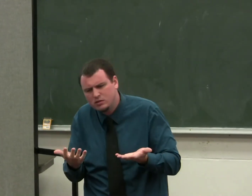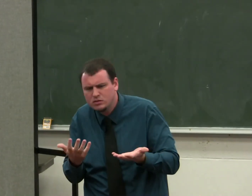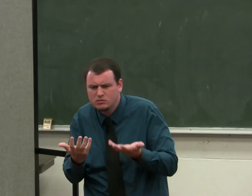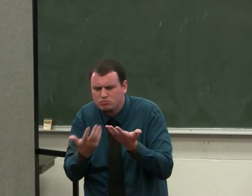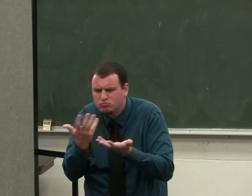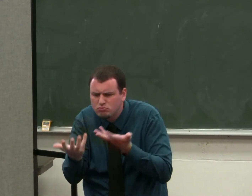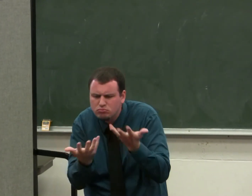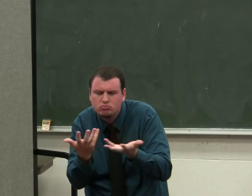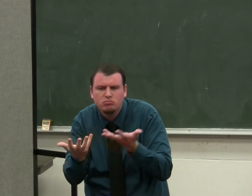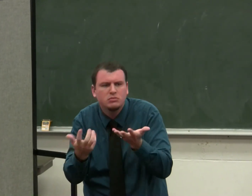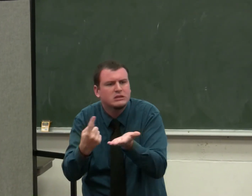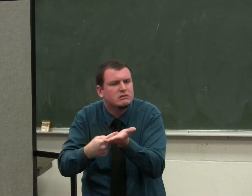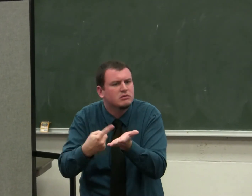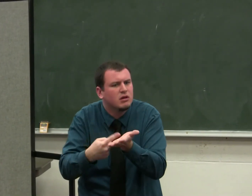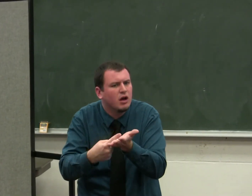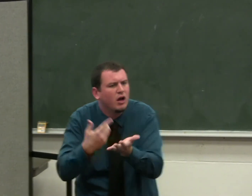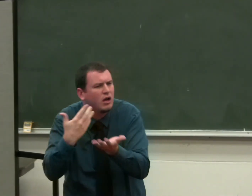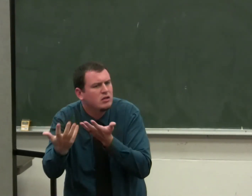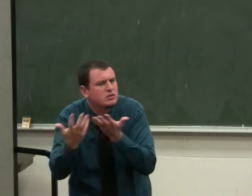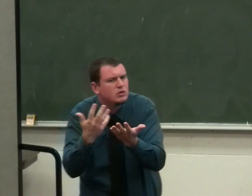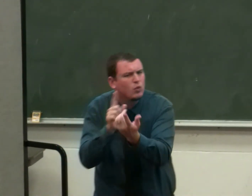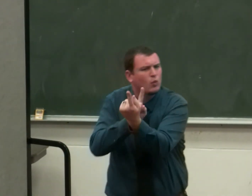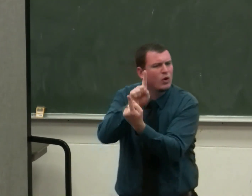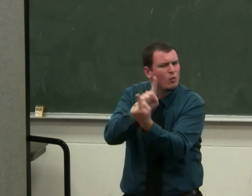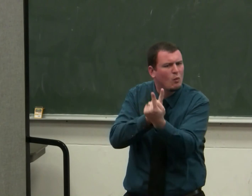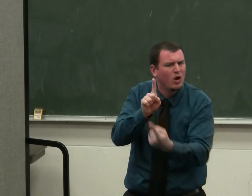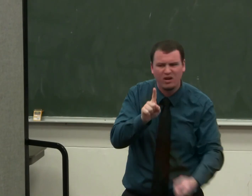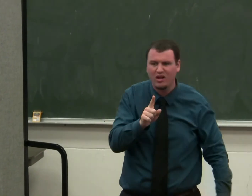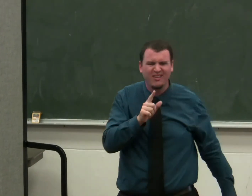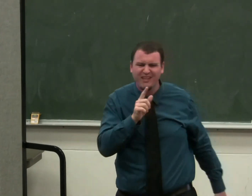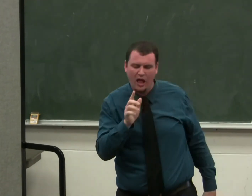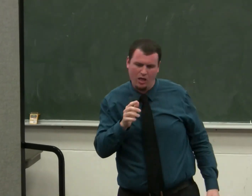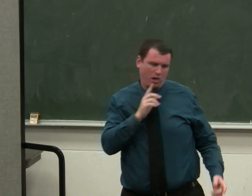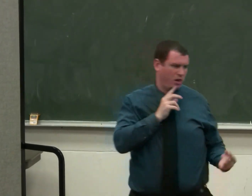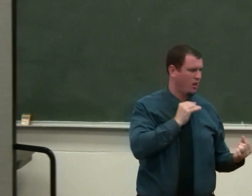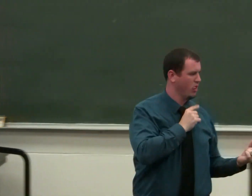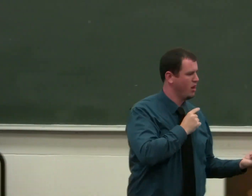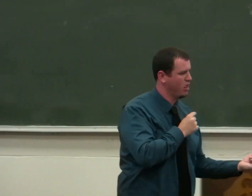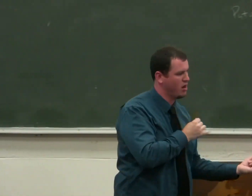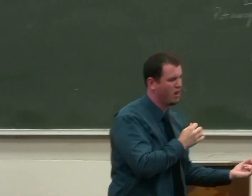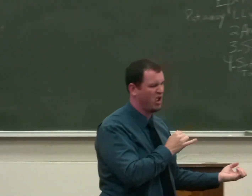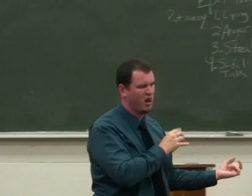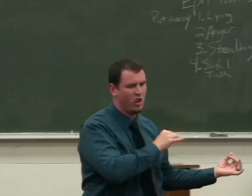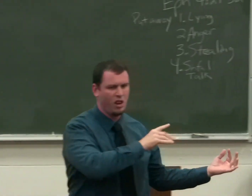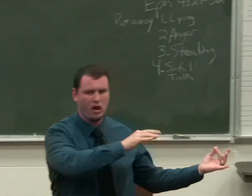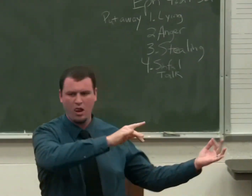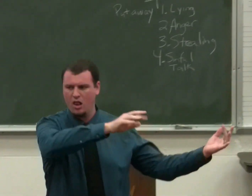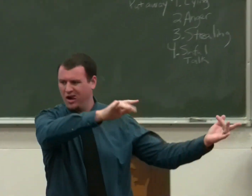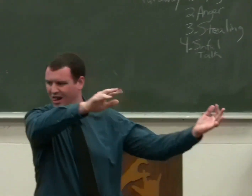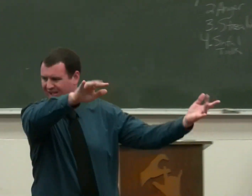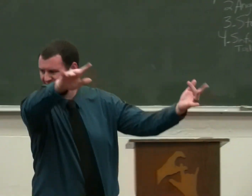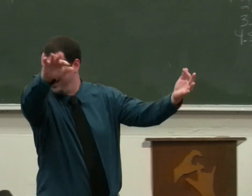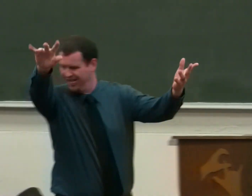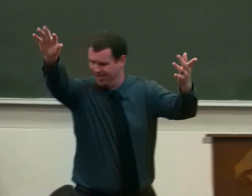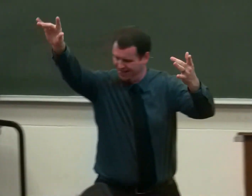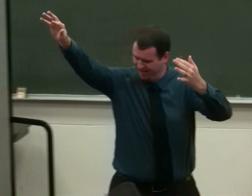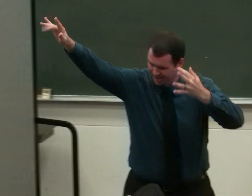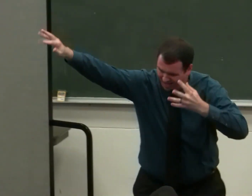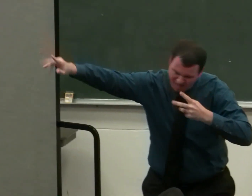I have a problem with this here. Let's talk about it. Let's talk it through one-on-one. Not go around to everyone else and tell everyone